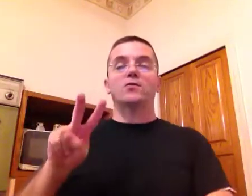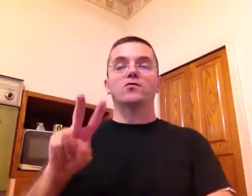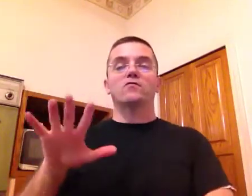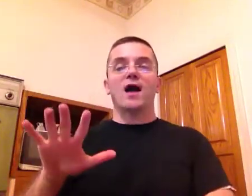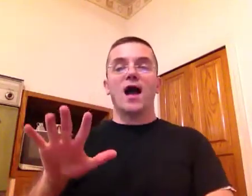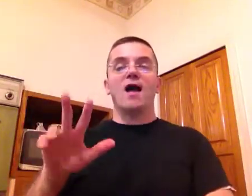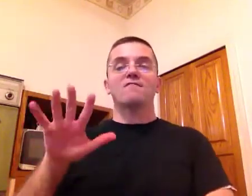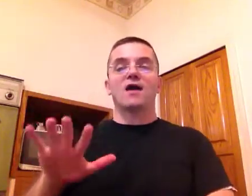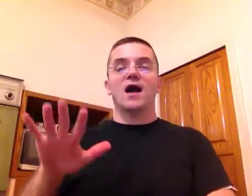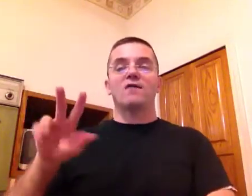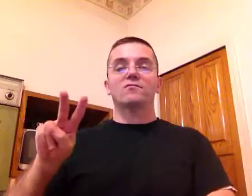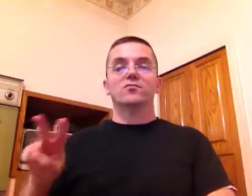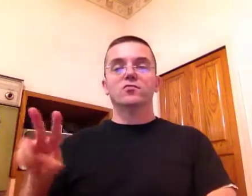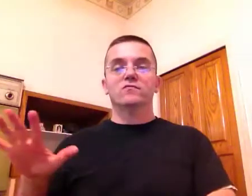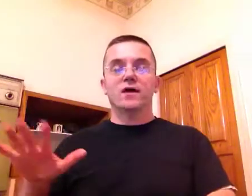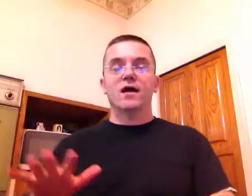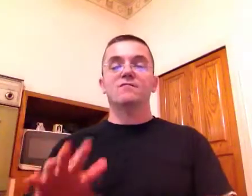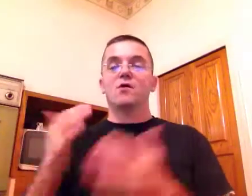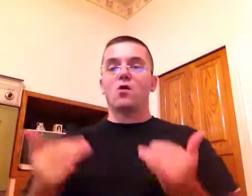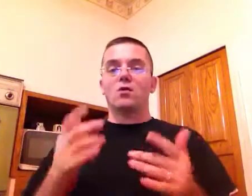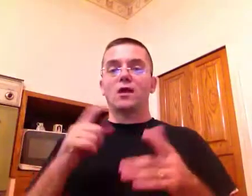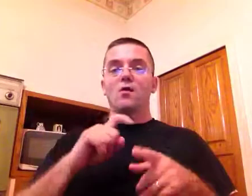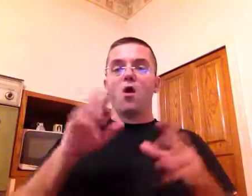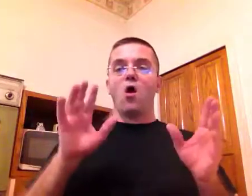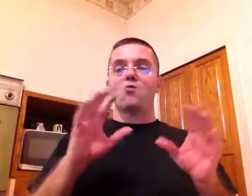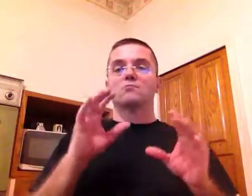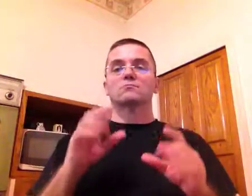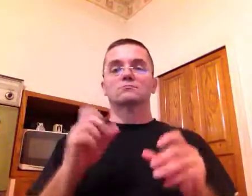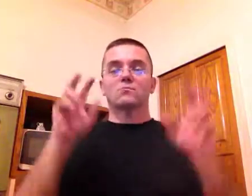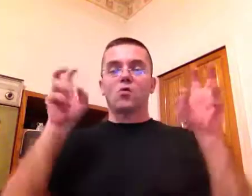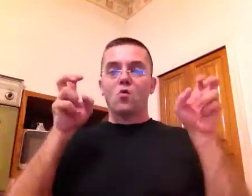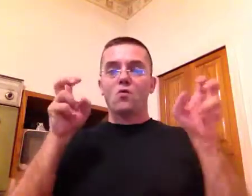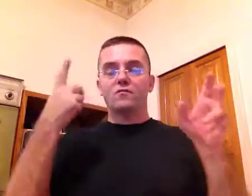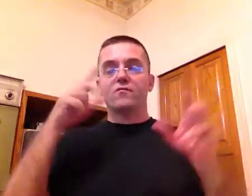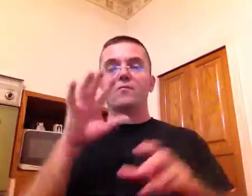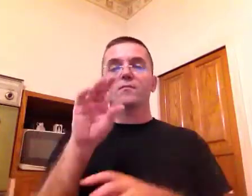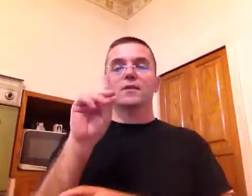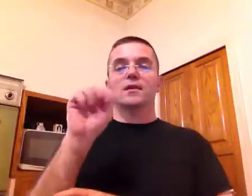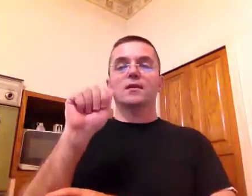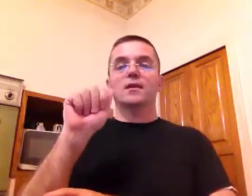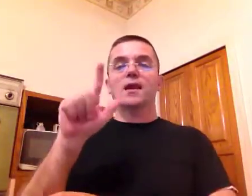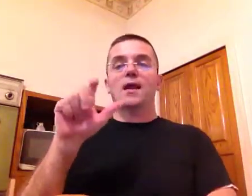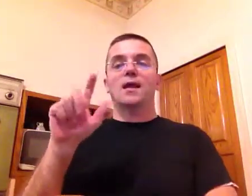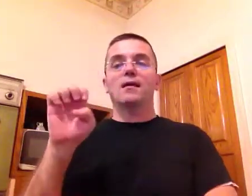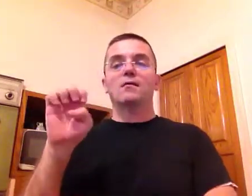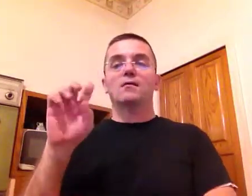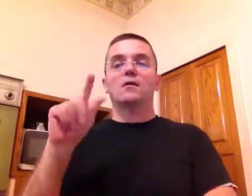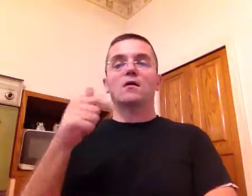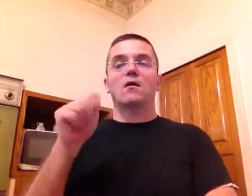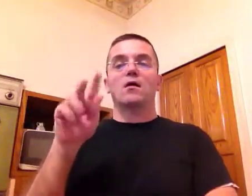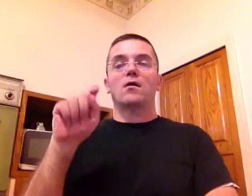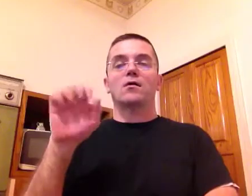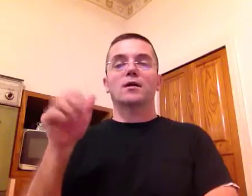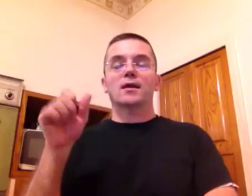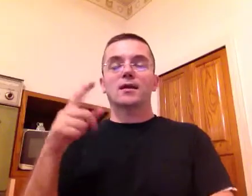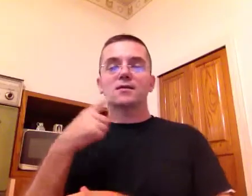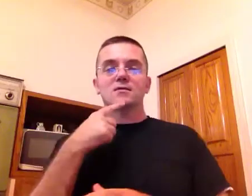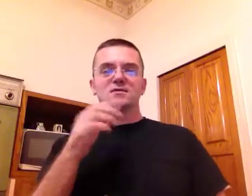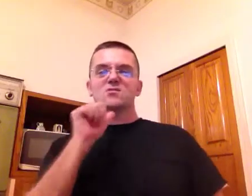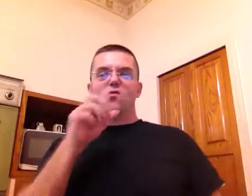888-825-5225. Our quote of the day from Dale Carnegie: instead of worrying about what people say of you, why not spend time